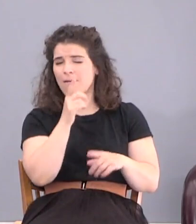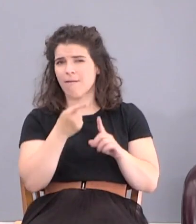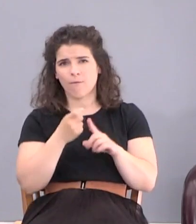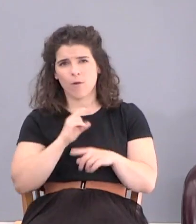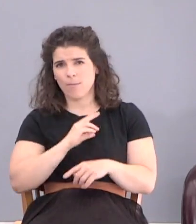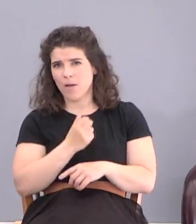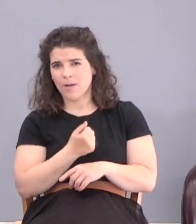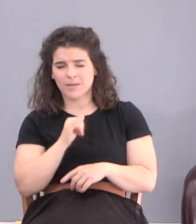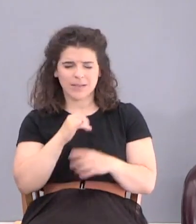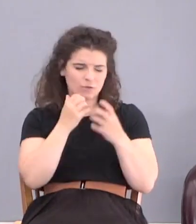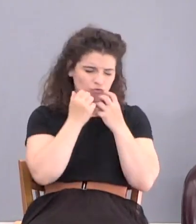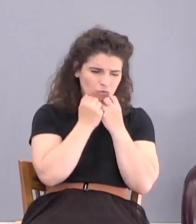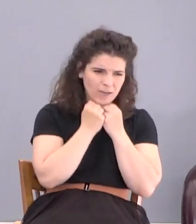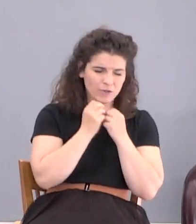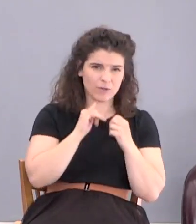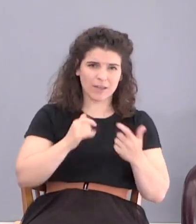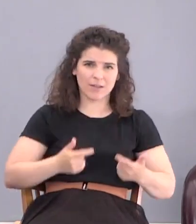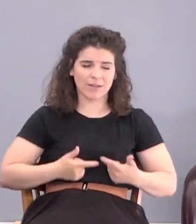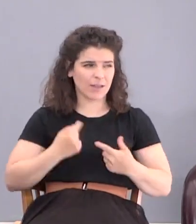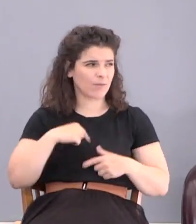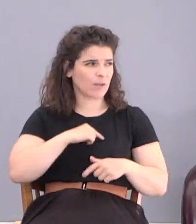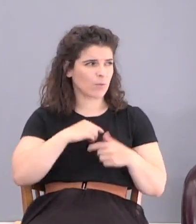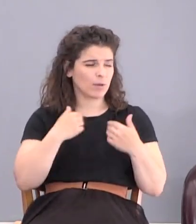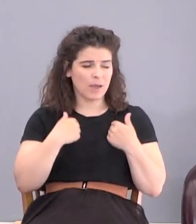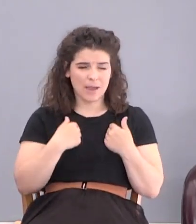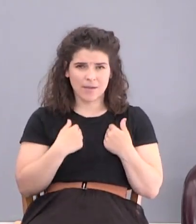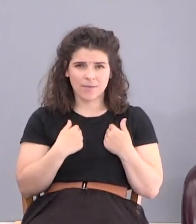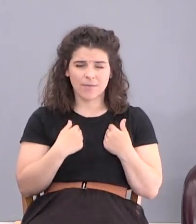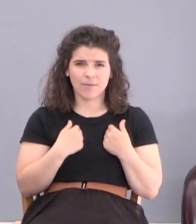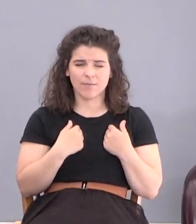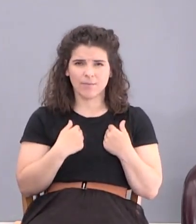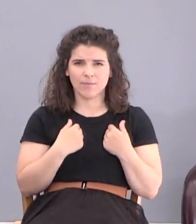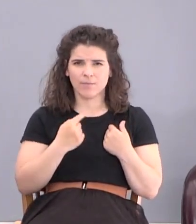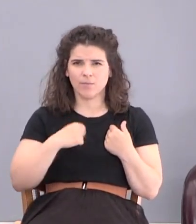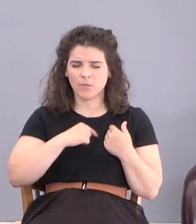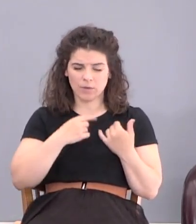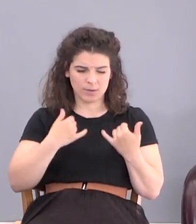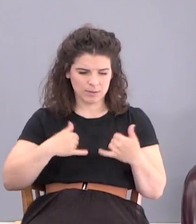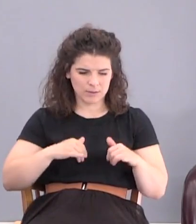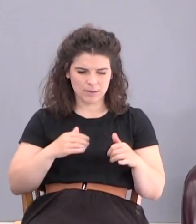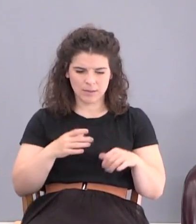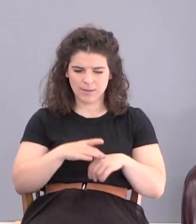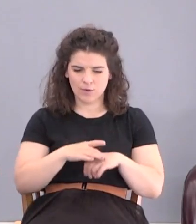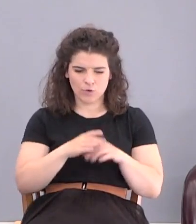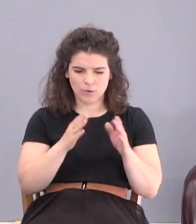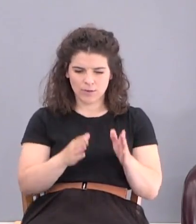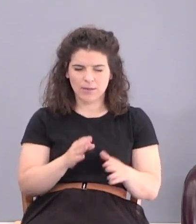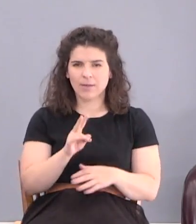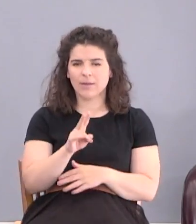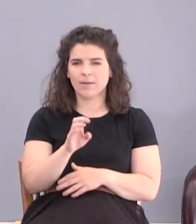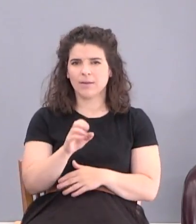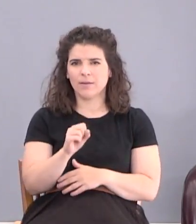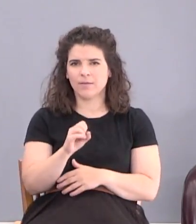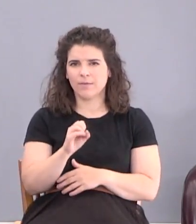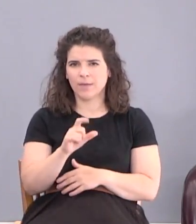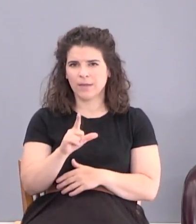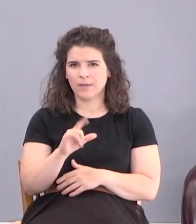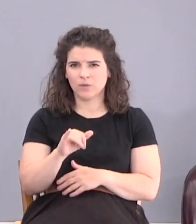that treasure, that life that we have, we're still in that earthen vessel, but that power is in